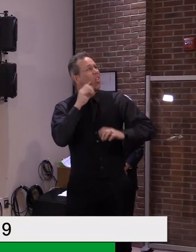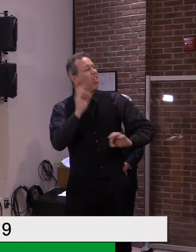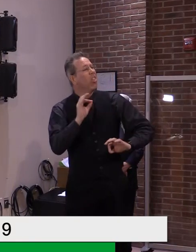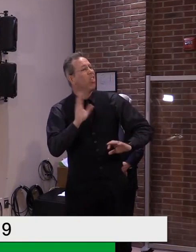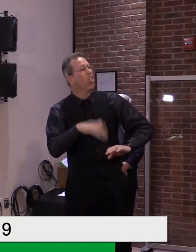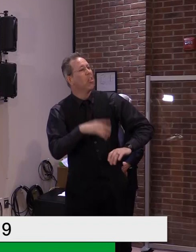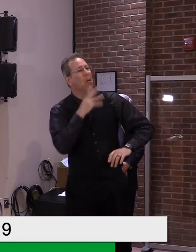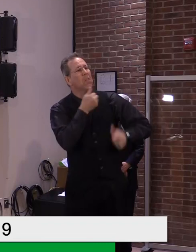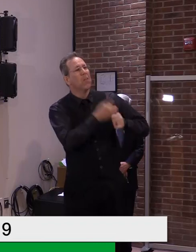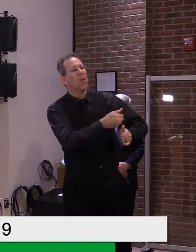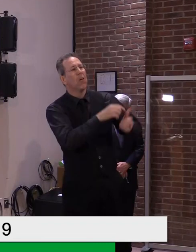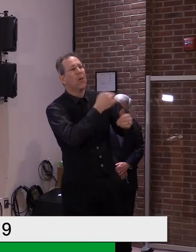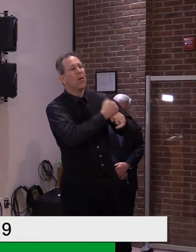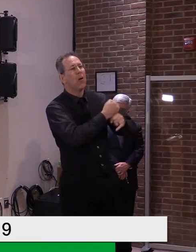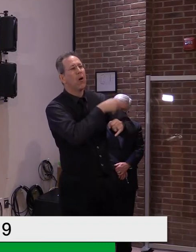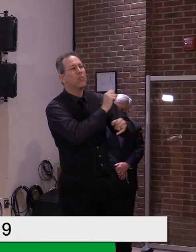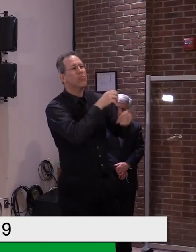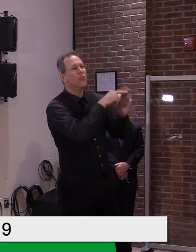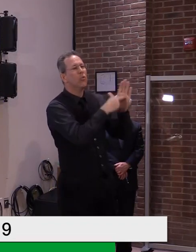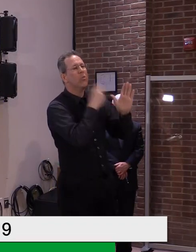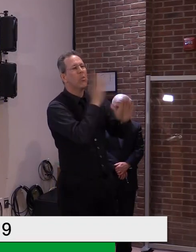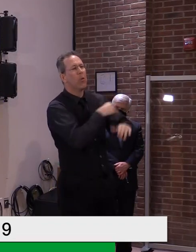in Florida.